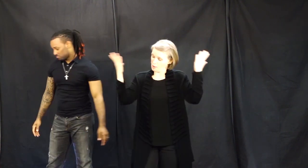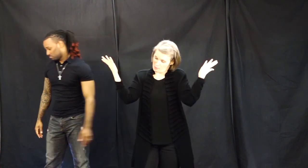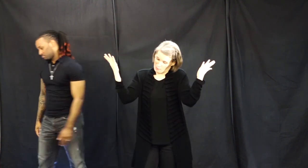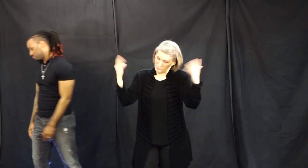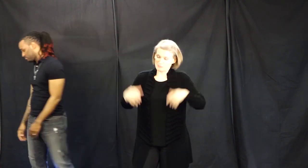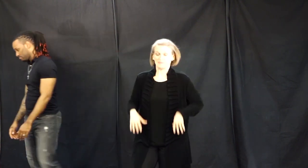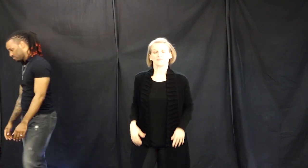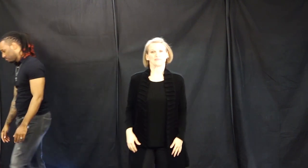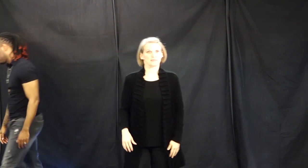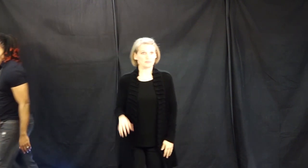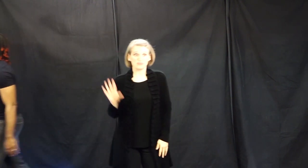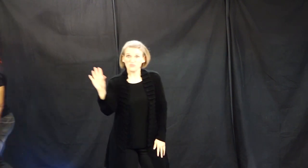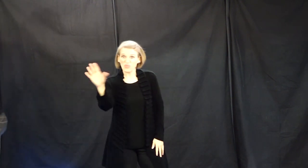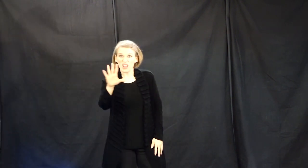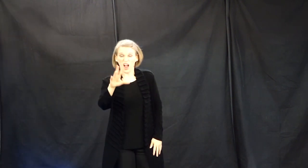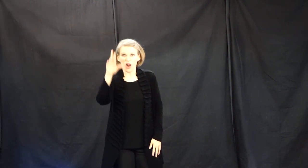about. The Reynolds pamphlet.